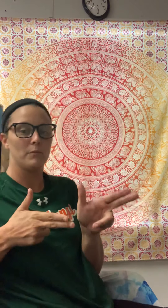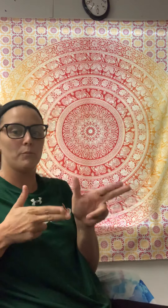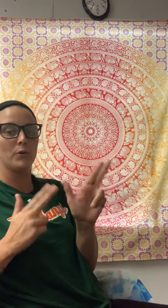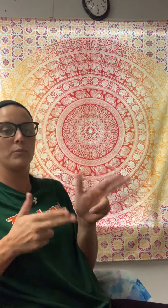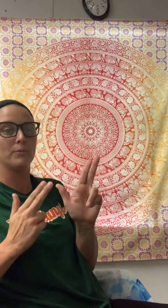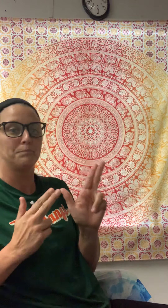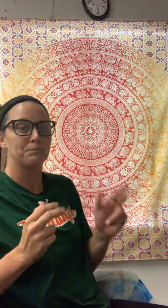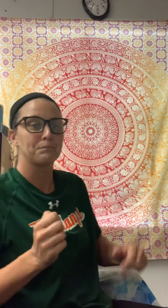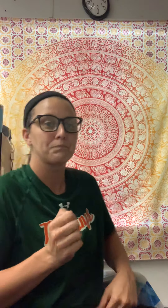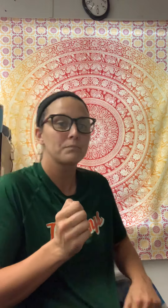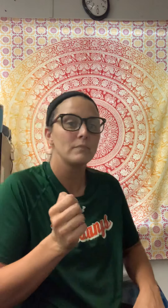Boom, boom.